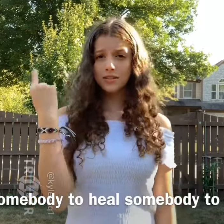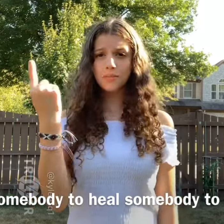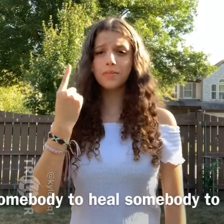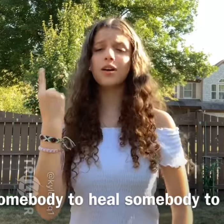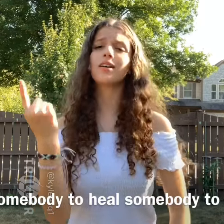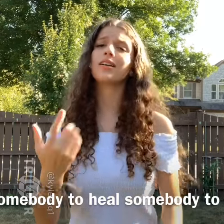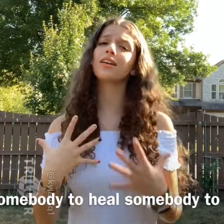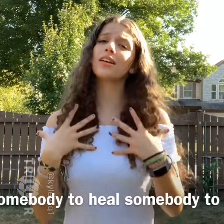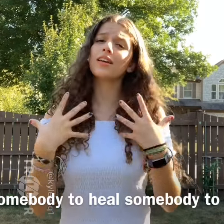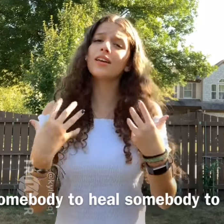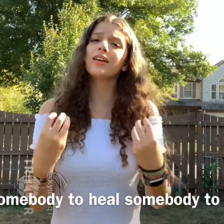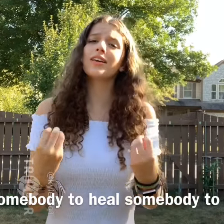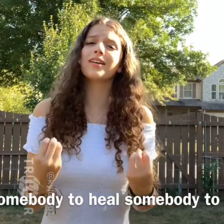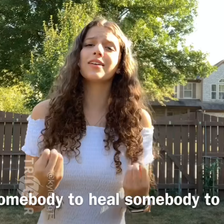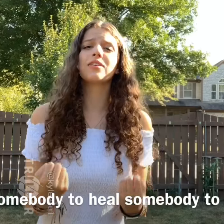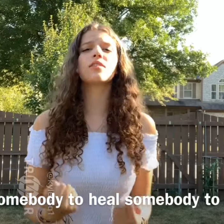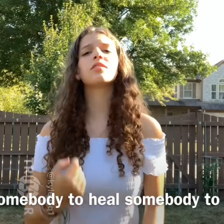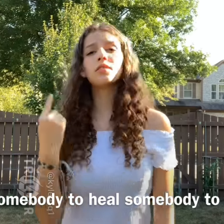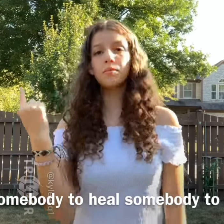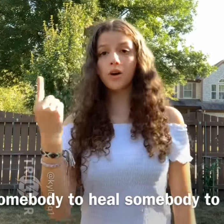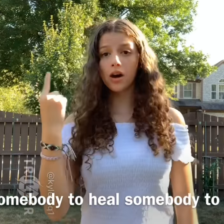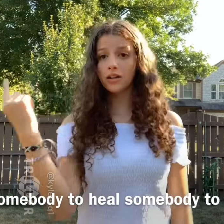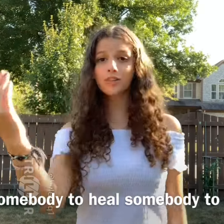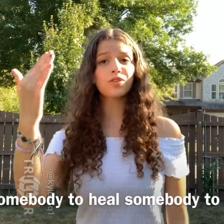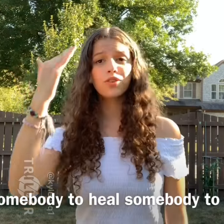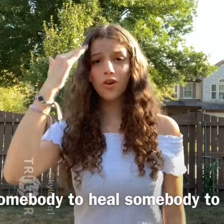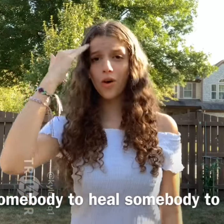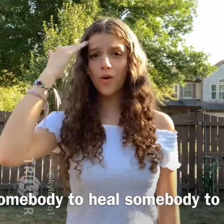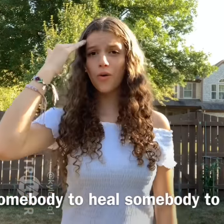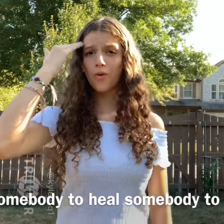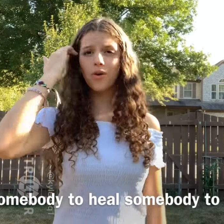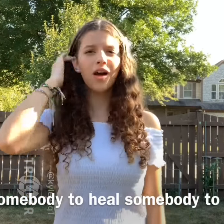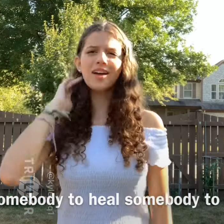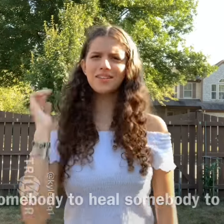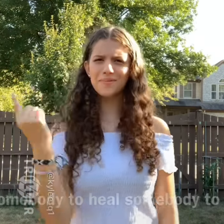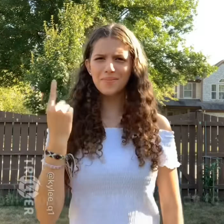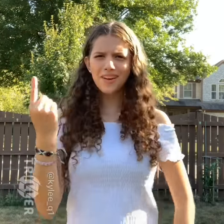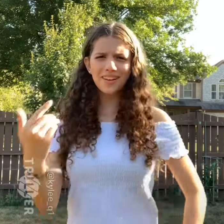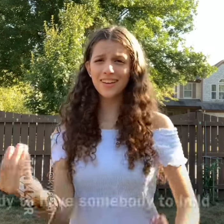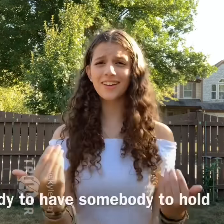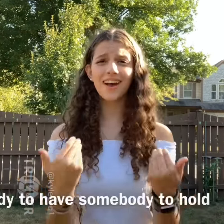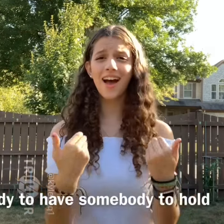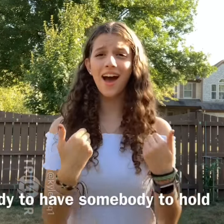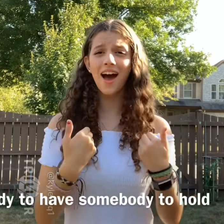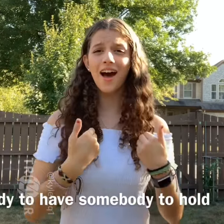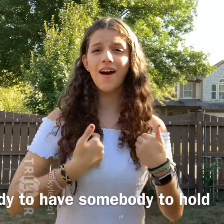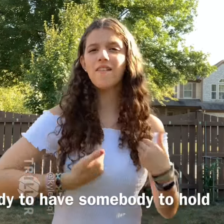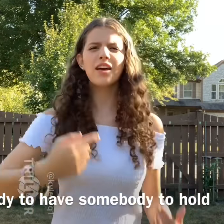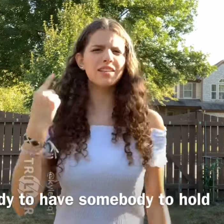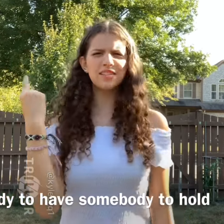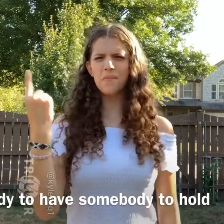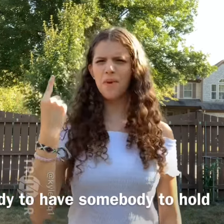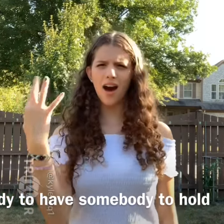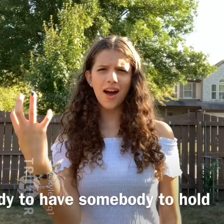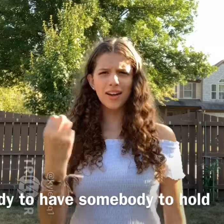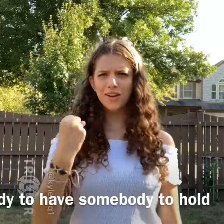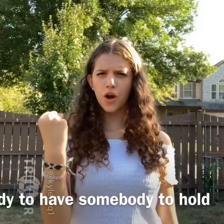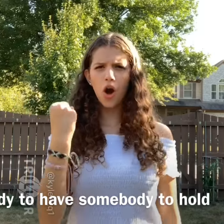somebody to hear, somebody to know Somebody to have, somebody to